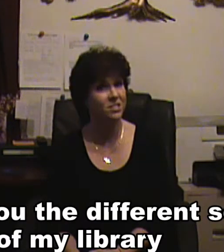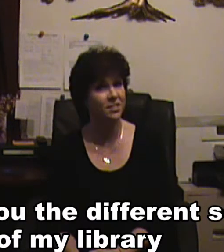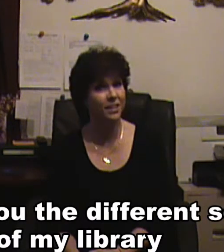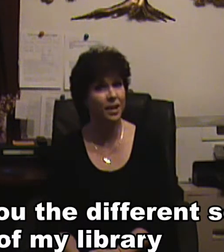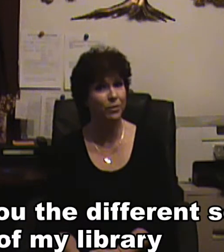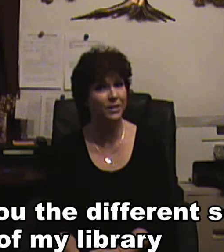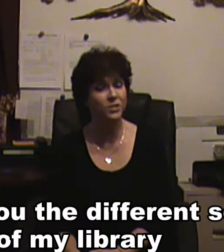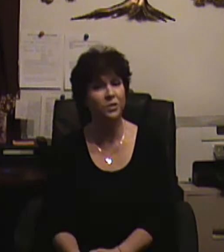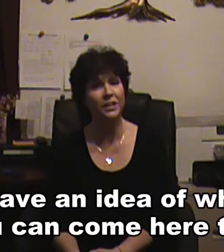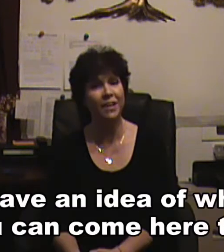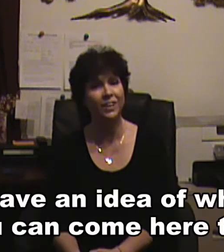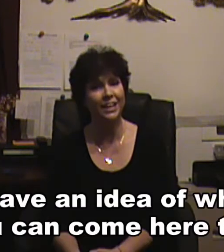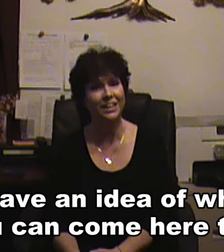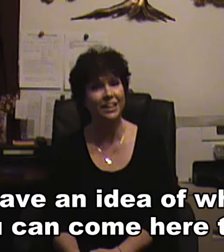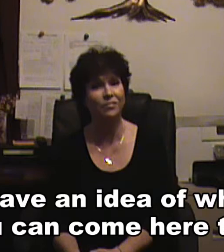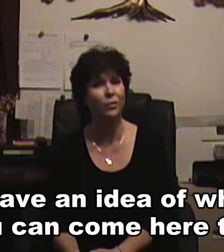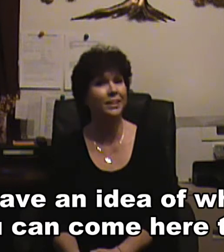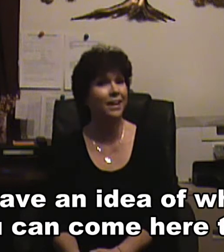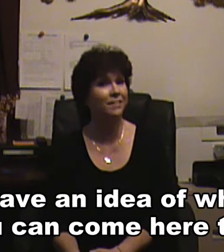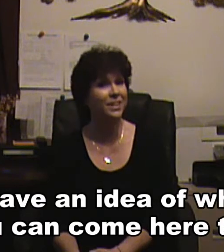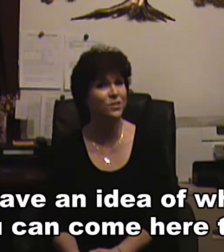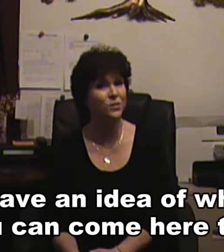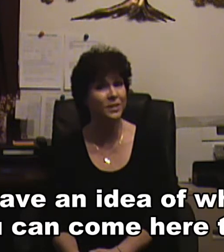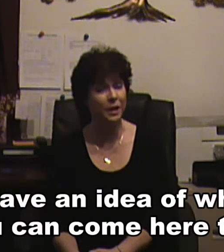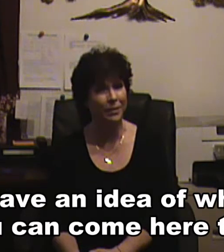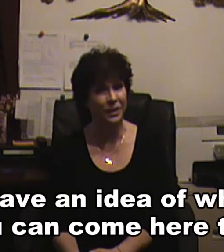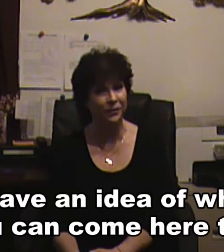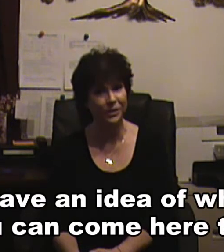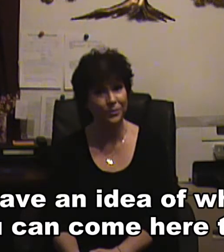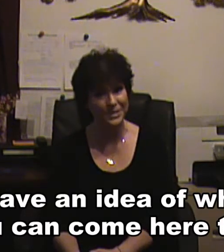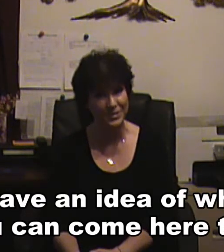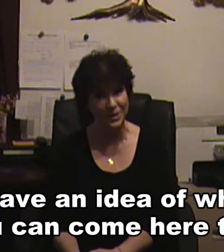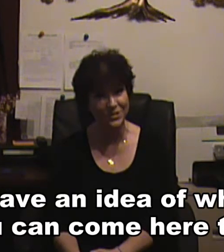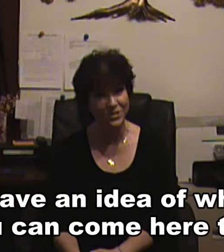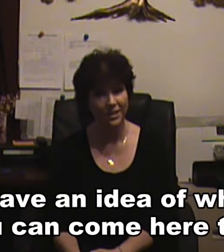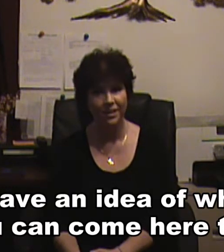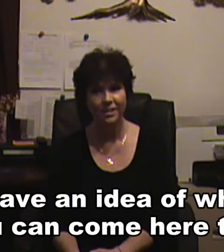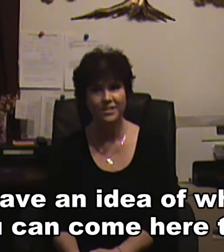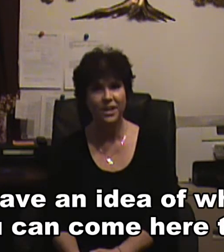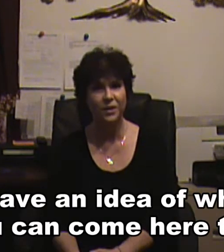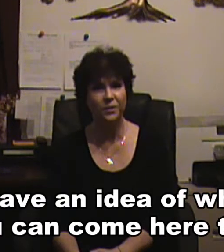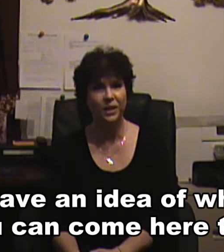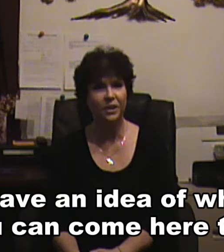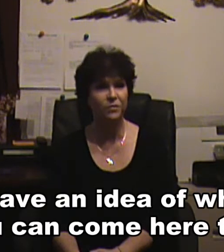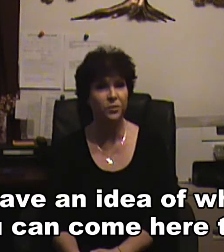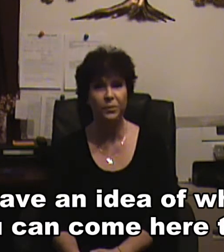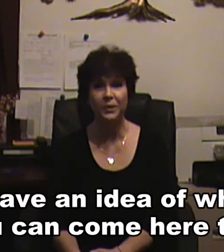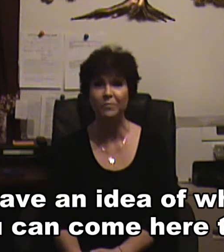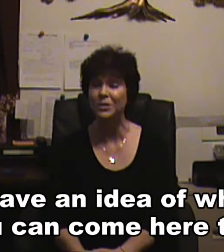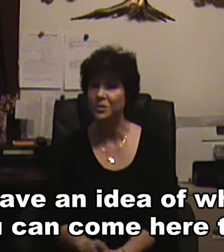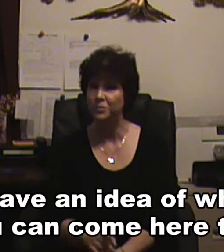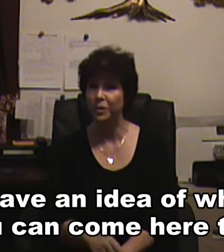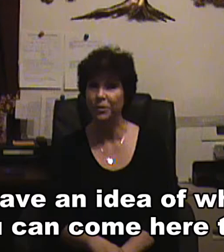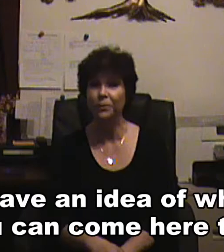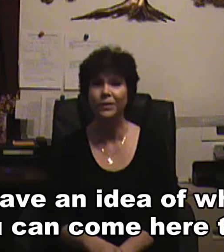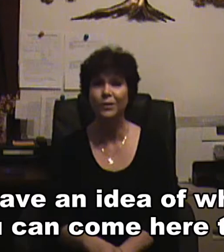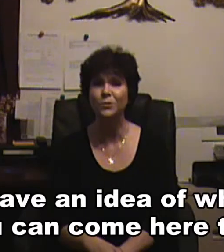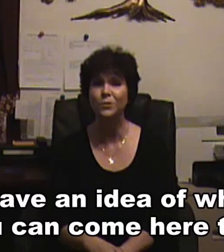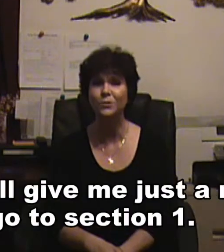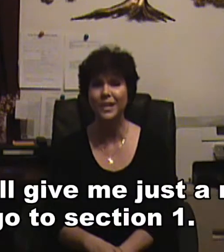of the library so you can have an idea of what kind of things you can come in here and research. So if you will give me just a moment, we'll go to